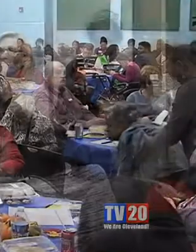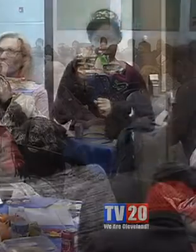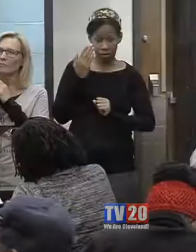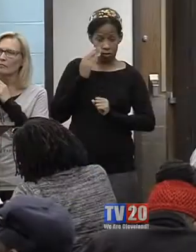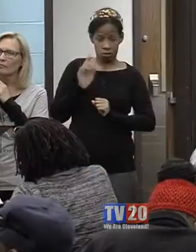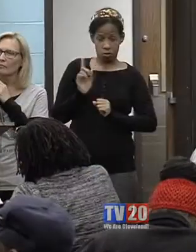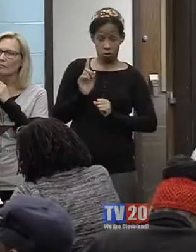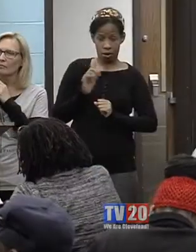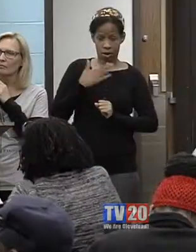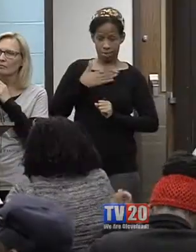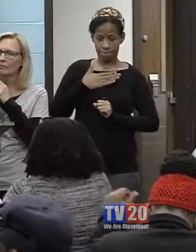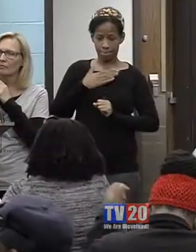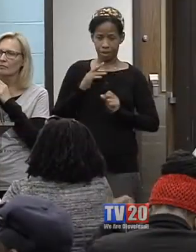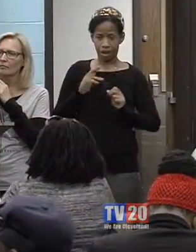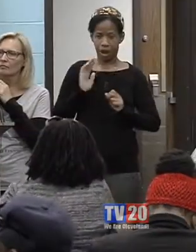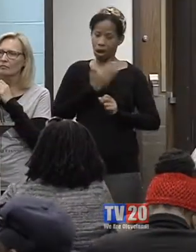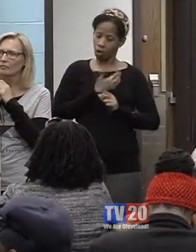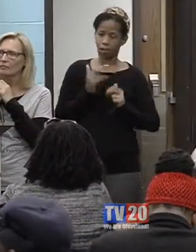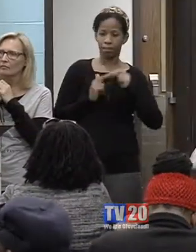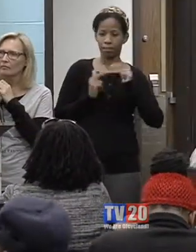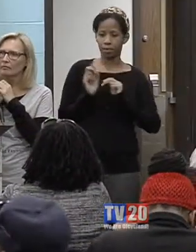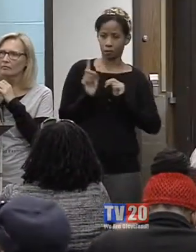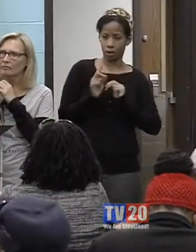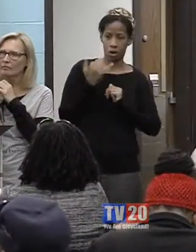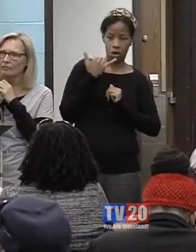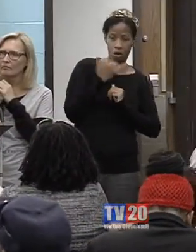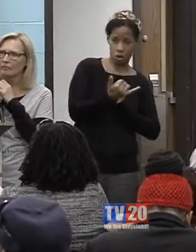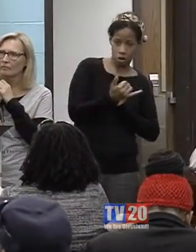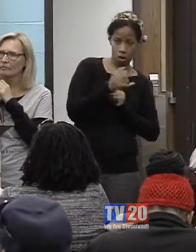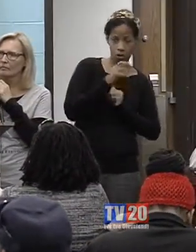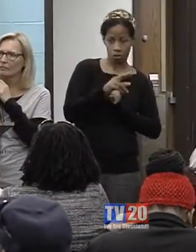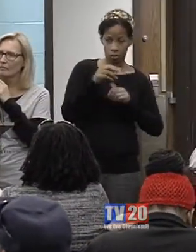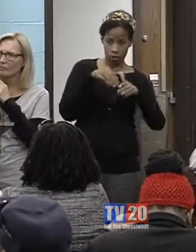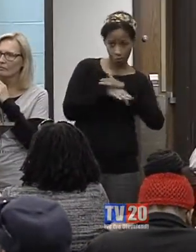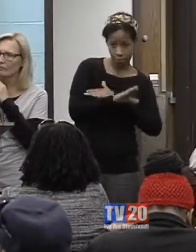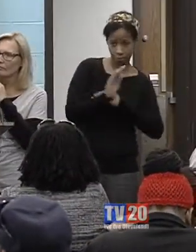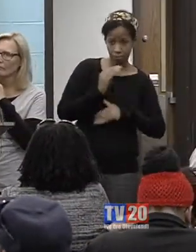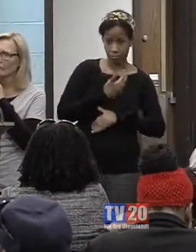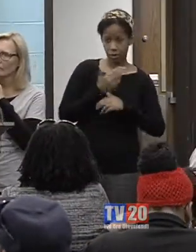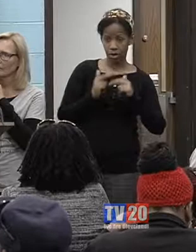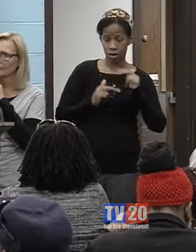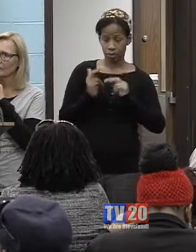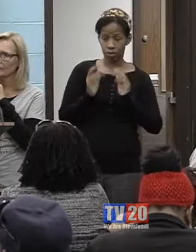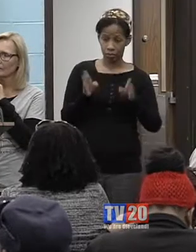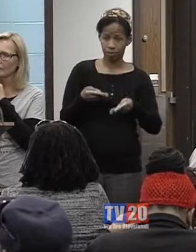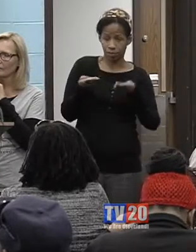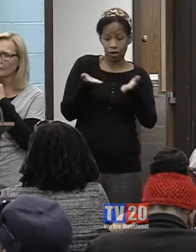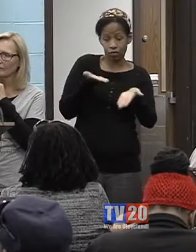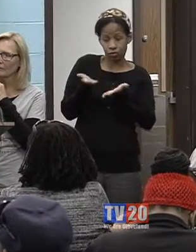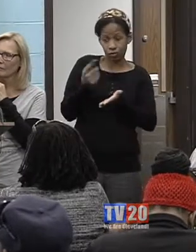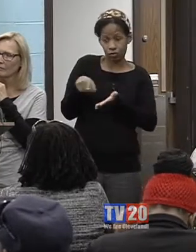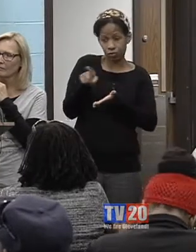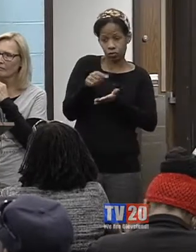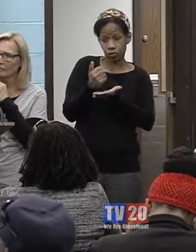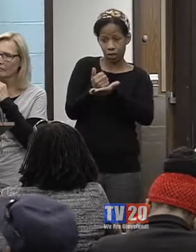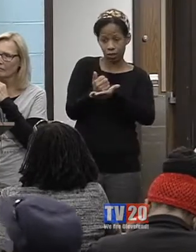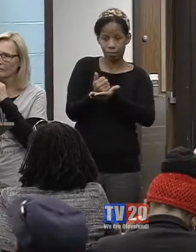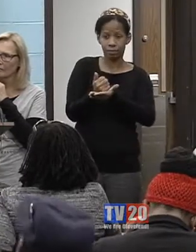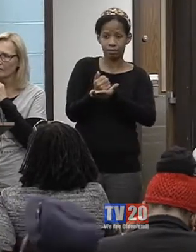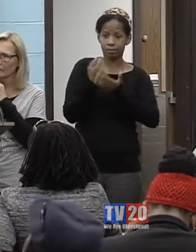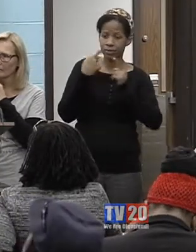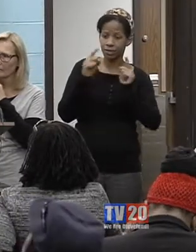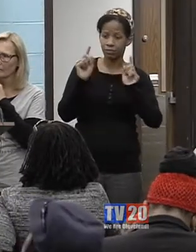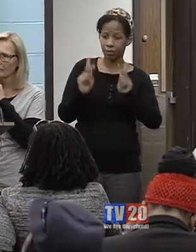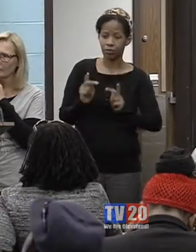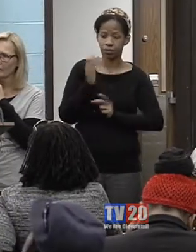know where we are, so you can call us, or you can call us, so we can actually provide the services to help you get to